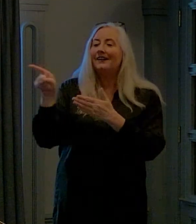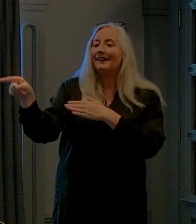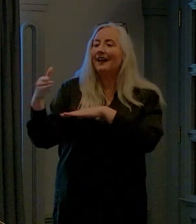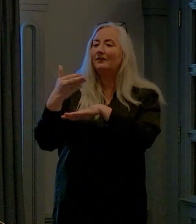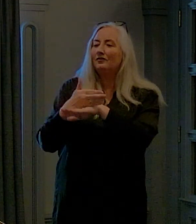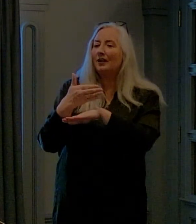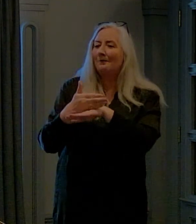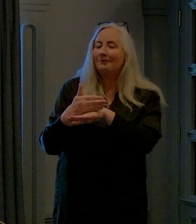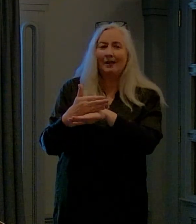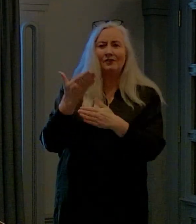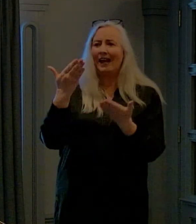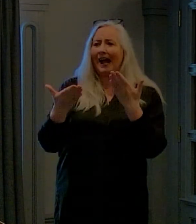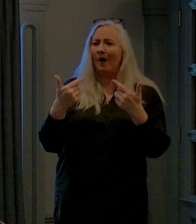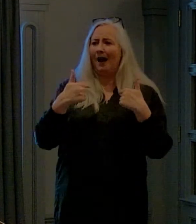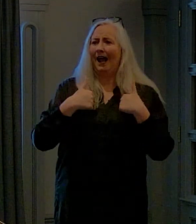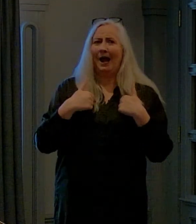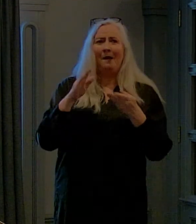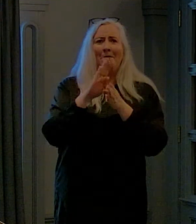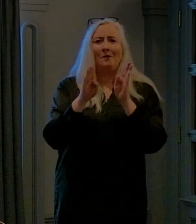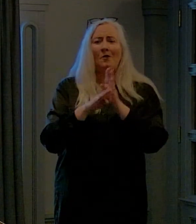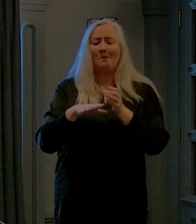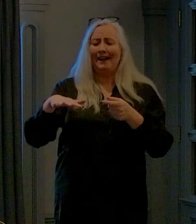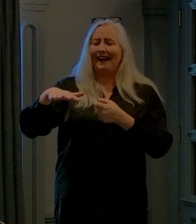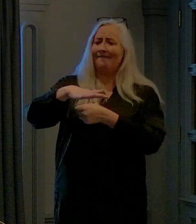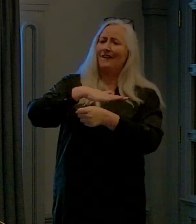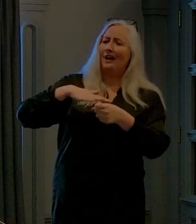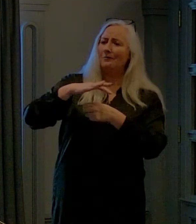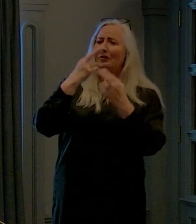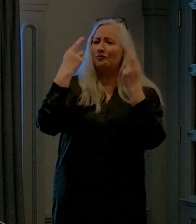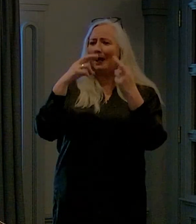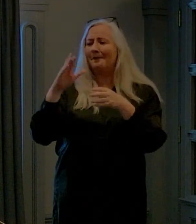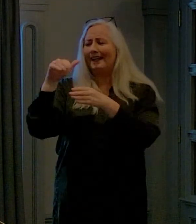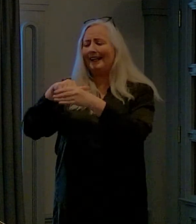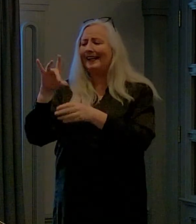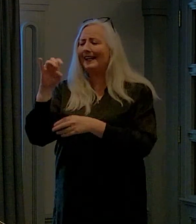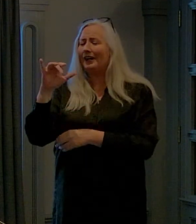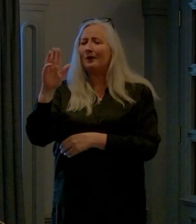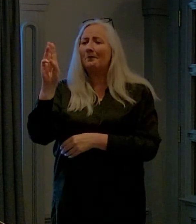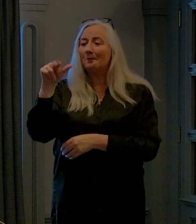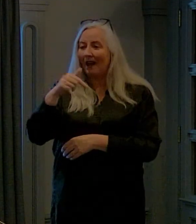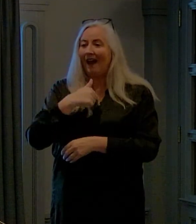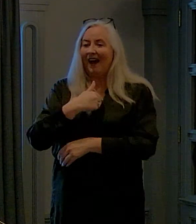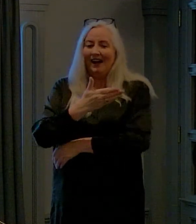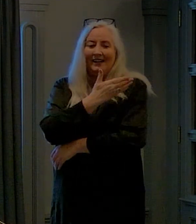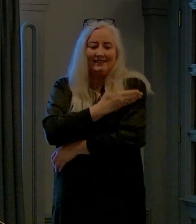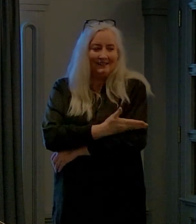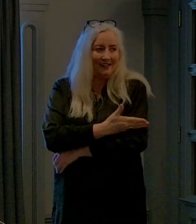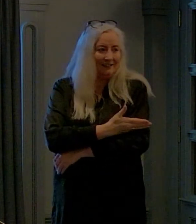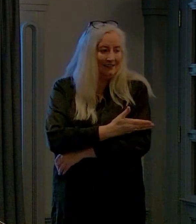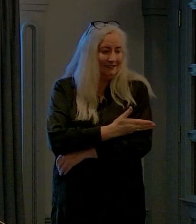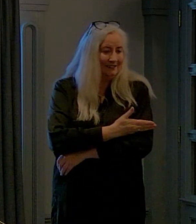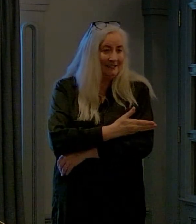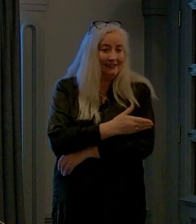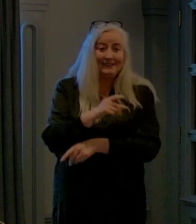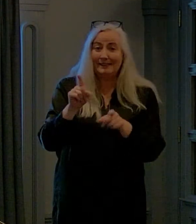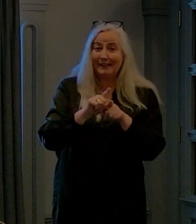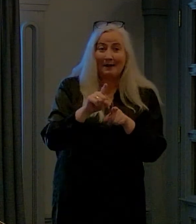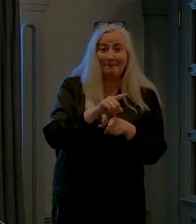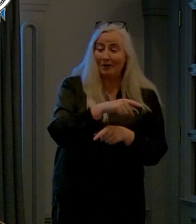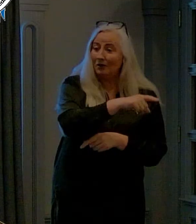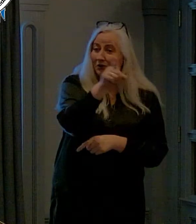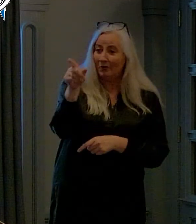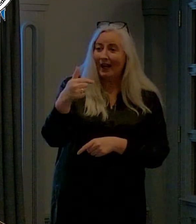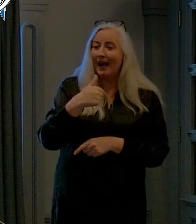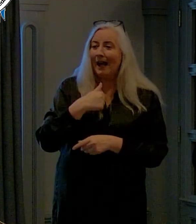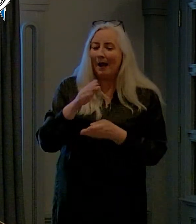I guess, become the environmental rep for the PPN? Well, I guess my journey started probably like many of yours, in that I